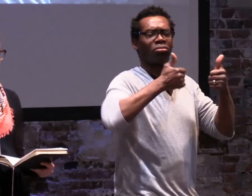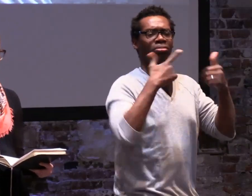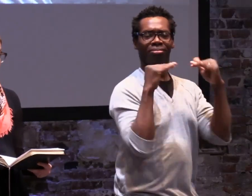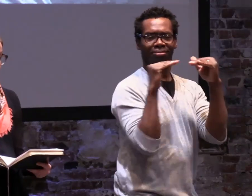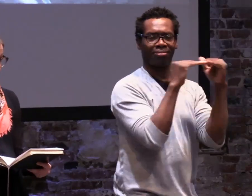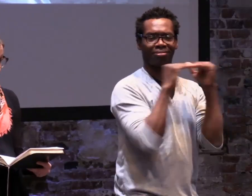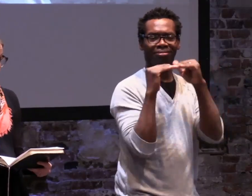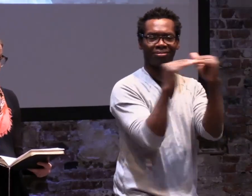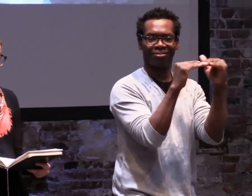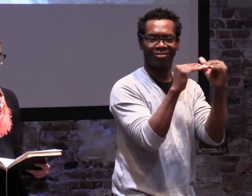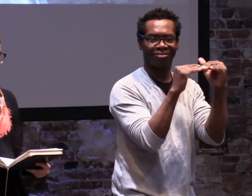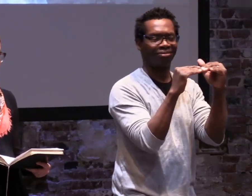accessibility,